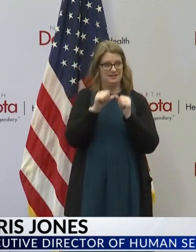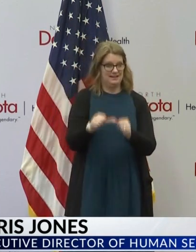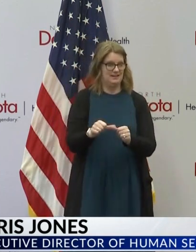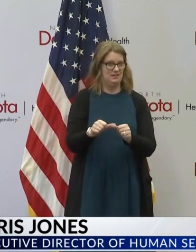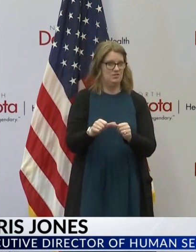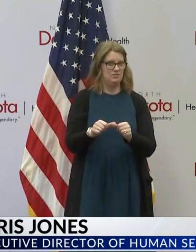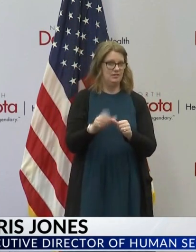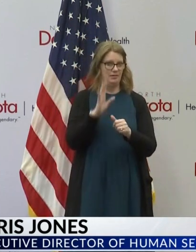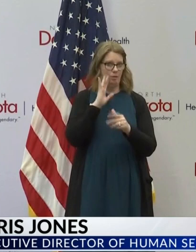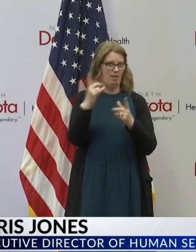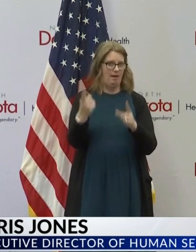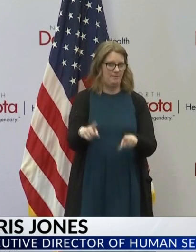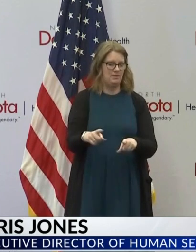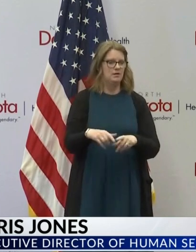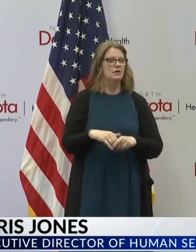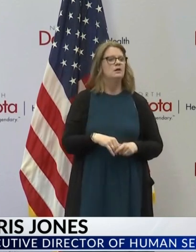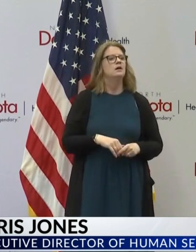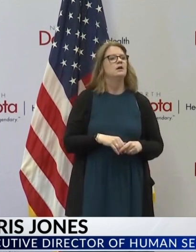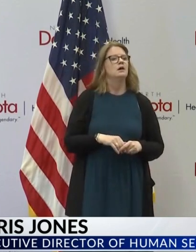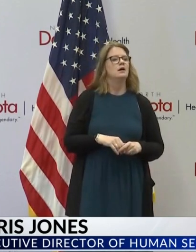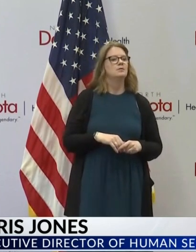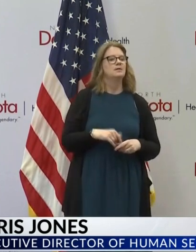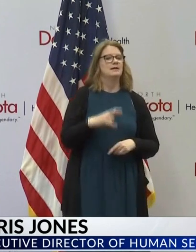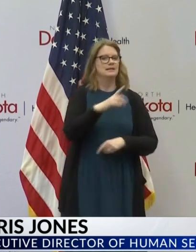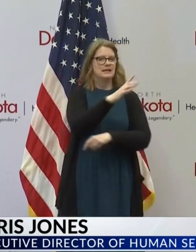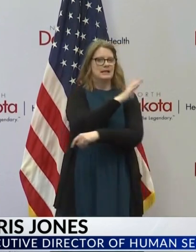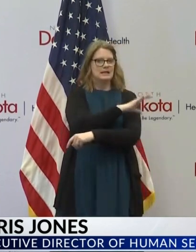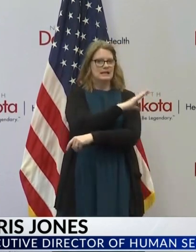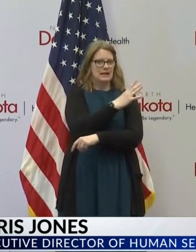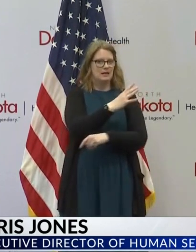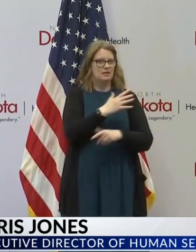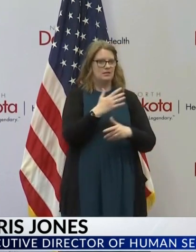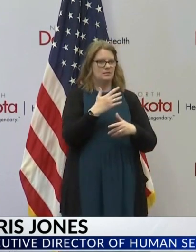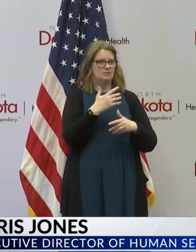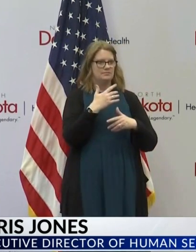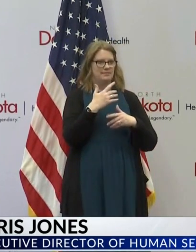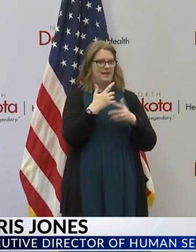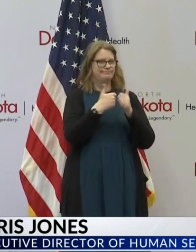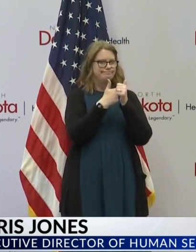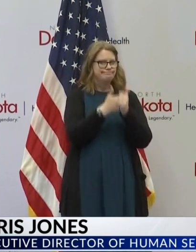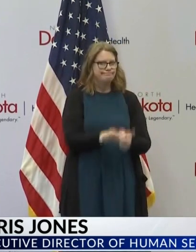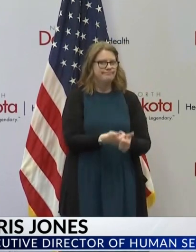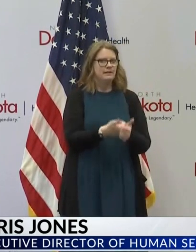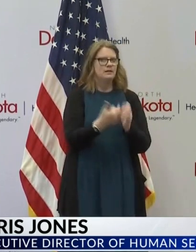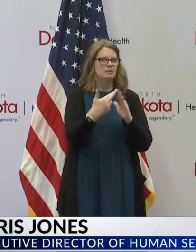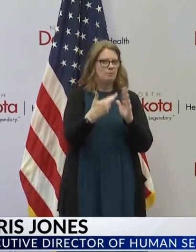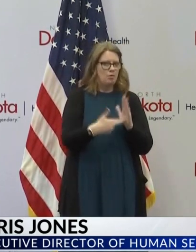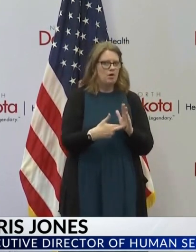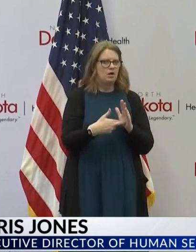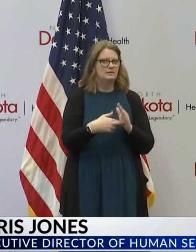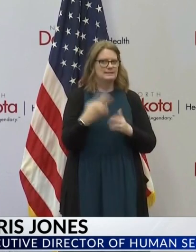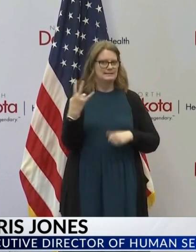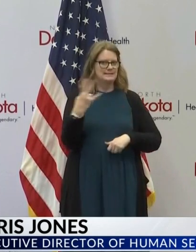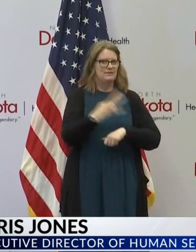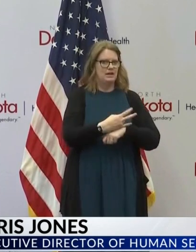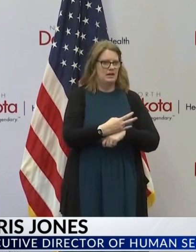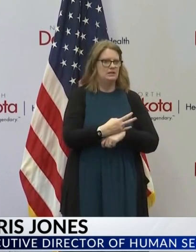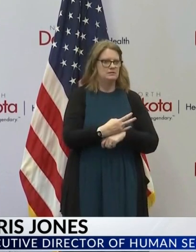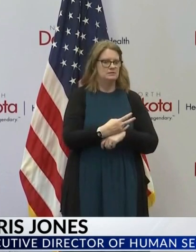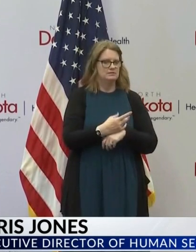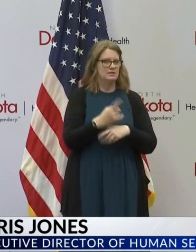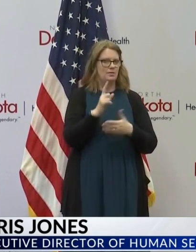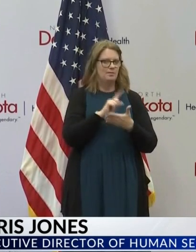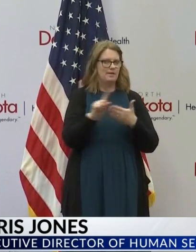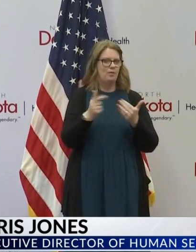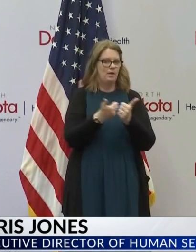occur. And the clinical protocol for that is best practice is 7 days. So there is going to be that lag. And